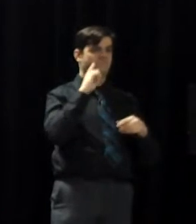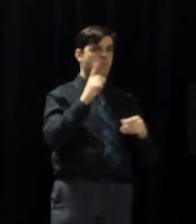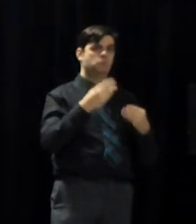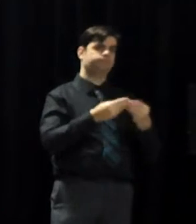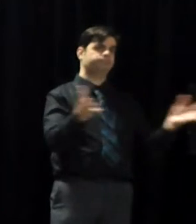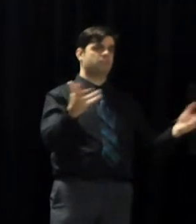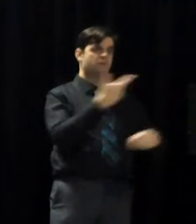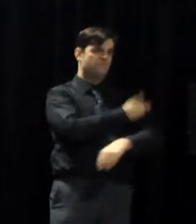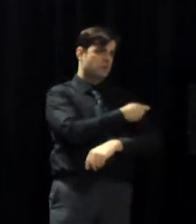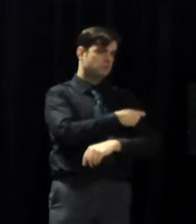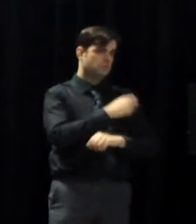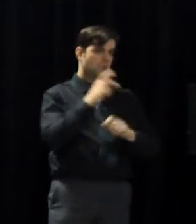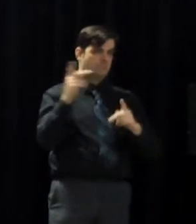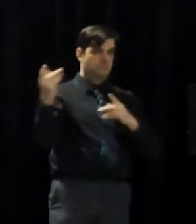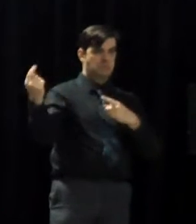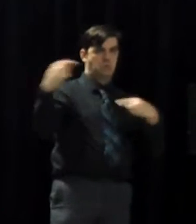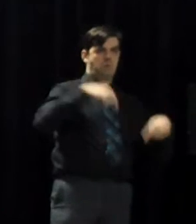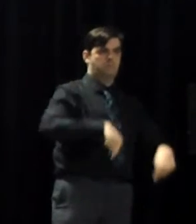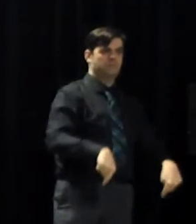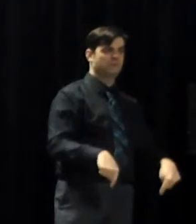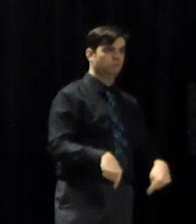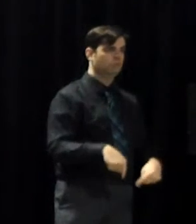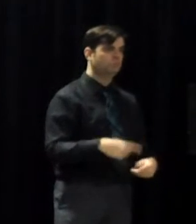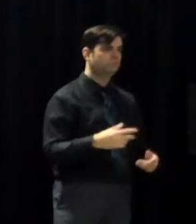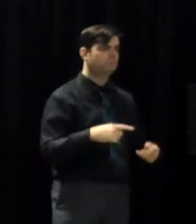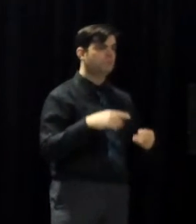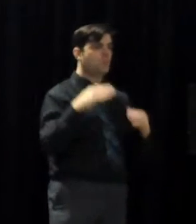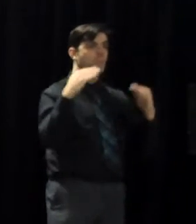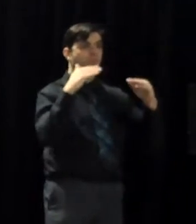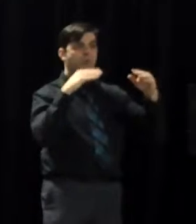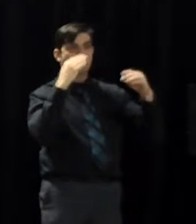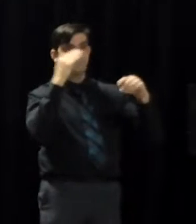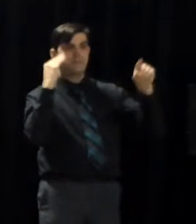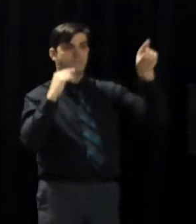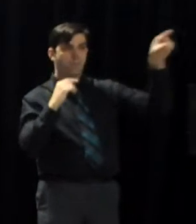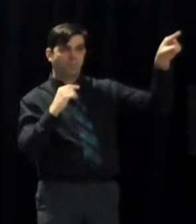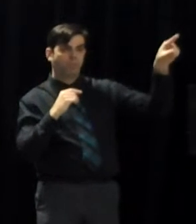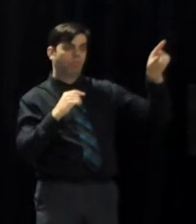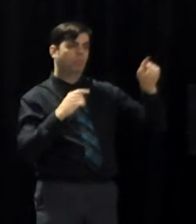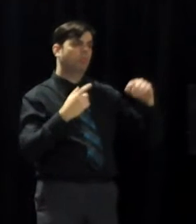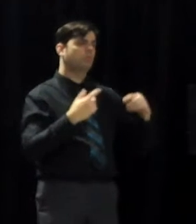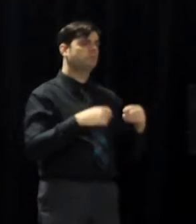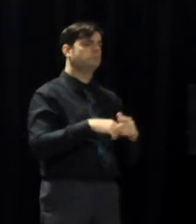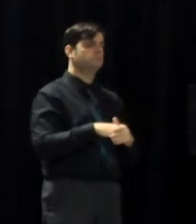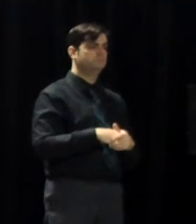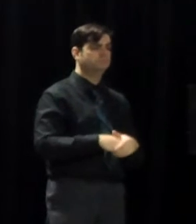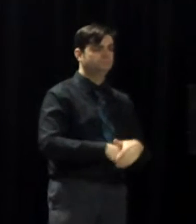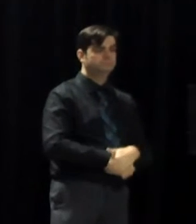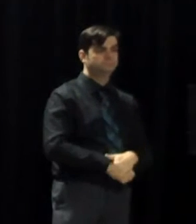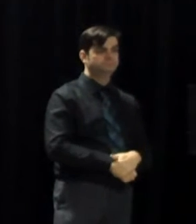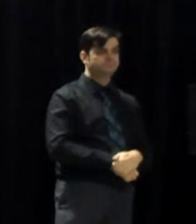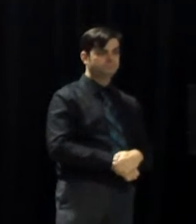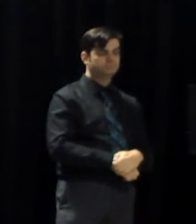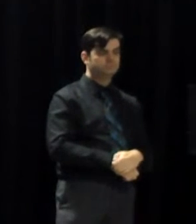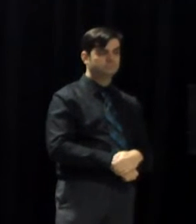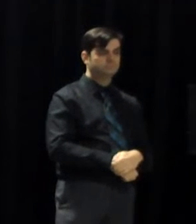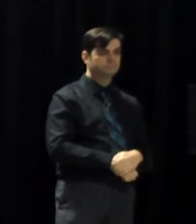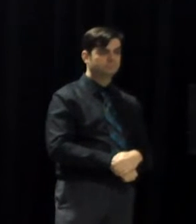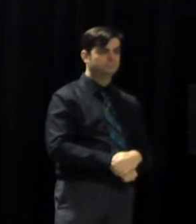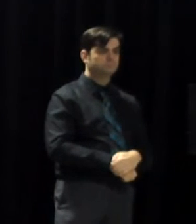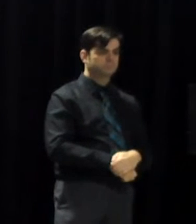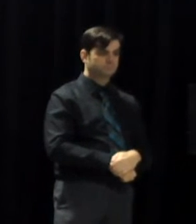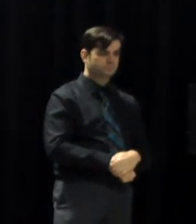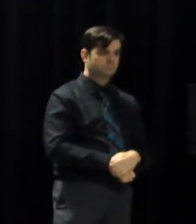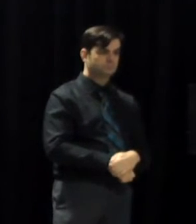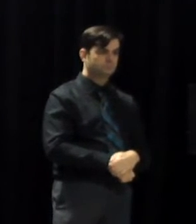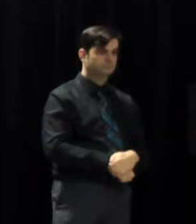things. But I think the initial distributions will be these hospitals that have the infrastructure